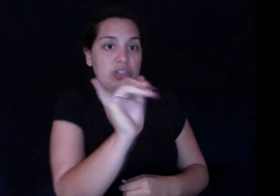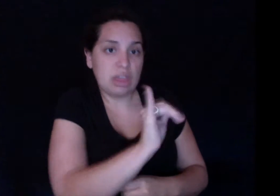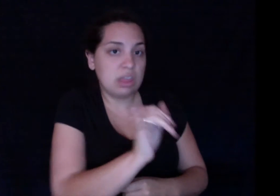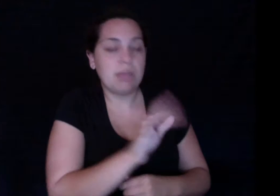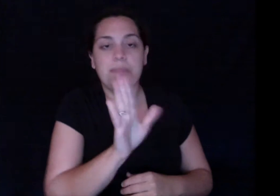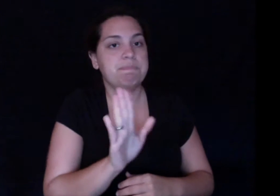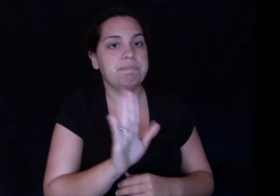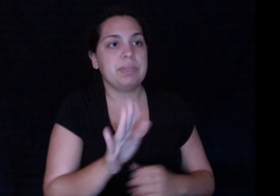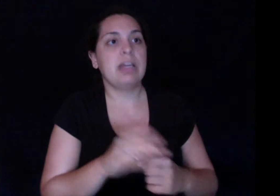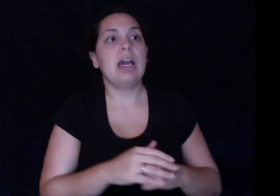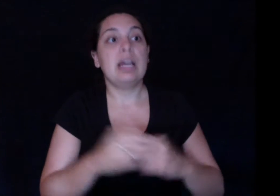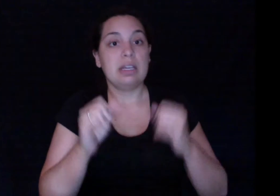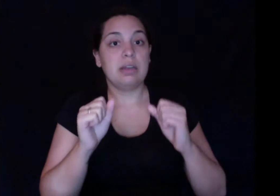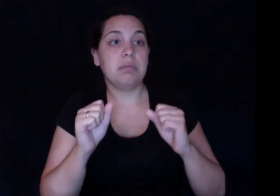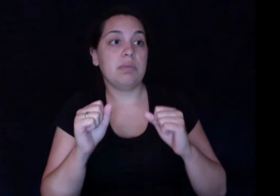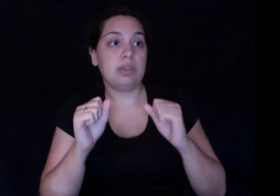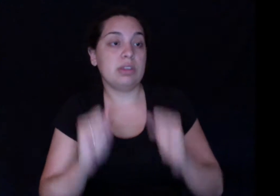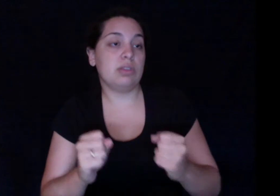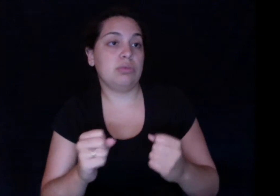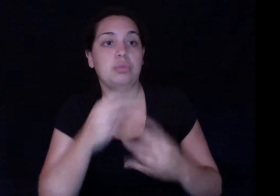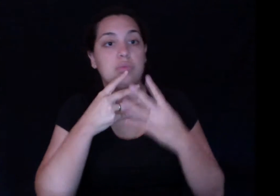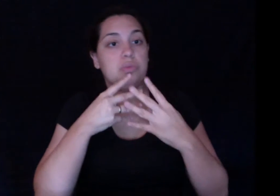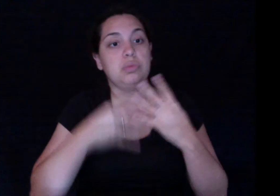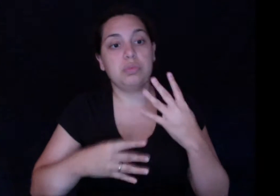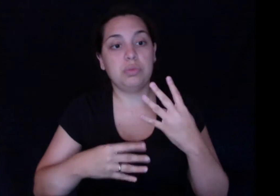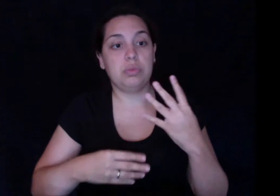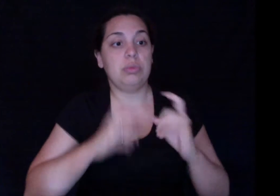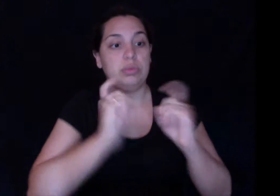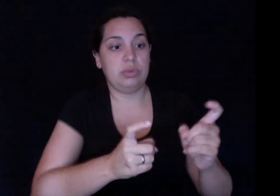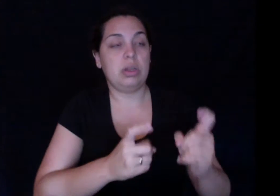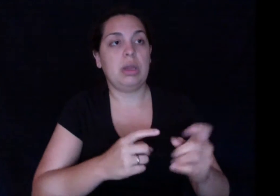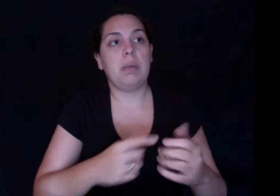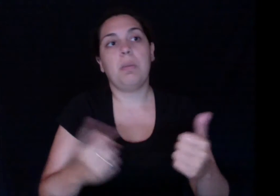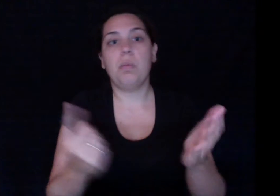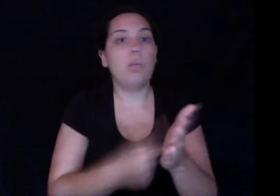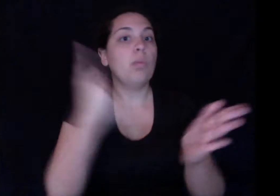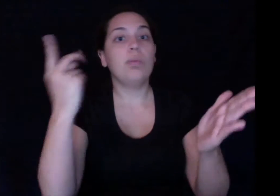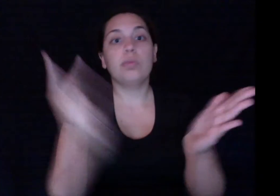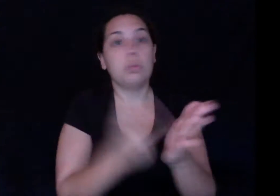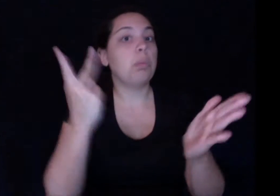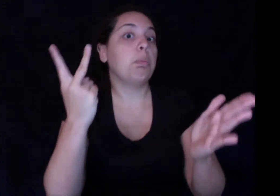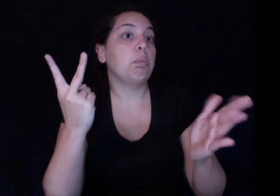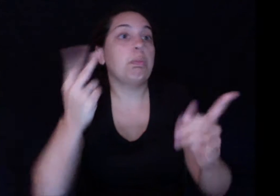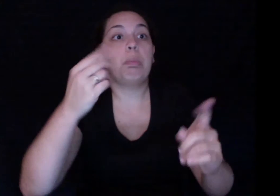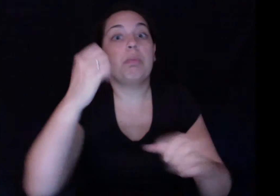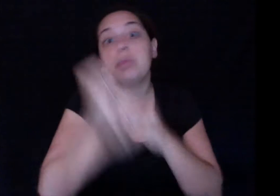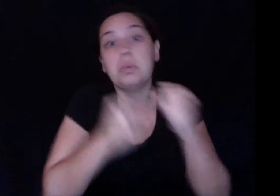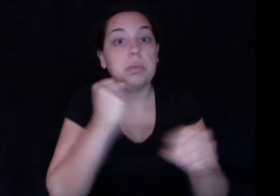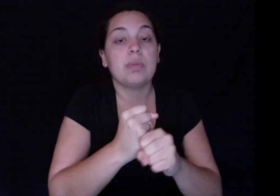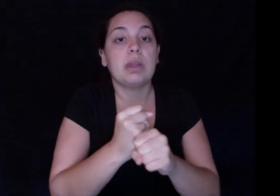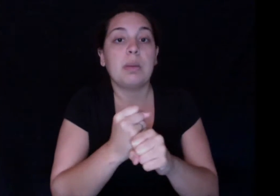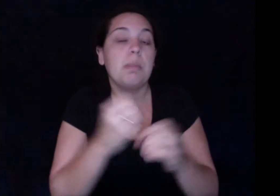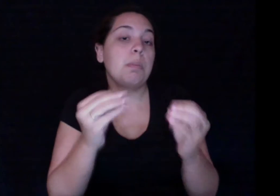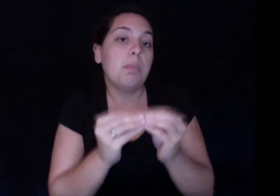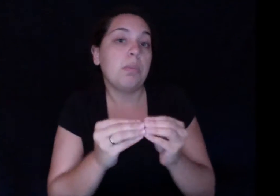know that Redditors in Australia alone had saved 435 lives last year through blood donations. After a word from our sponsors, we'll hear